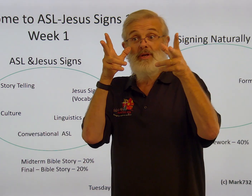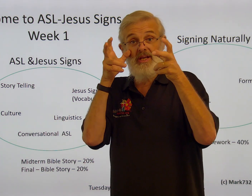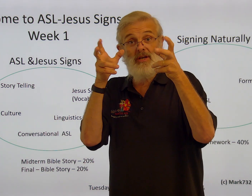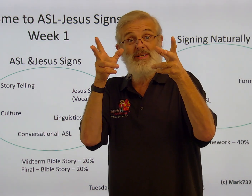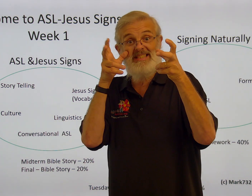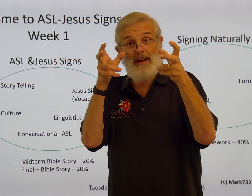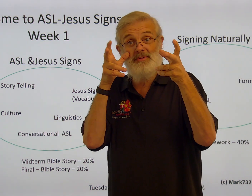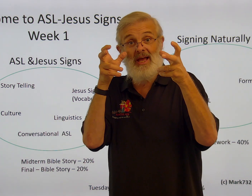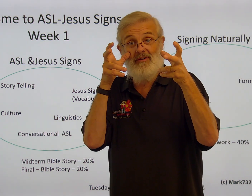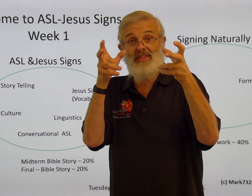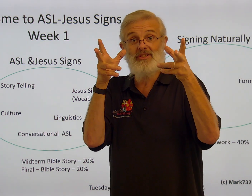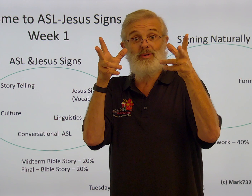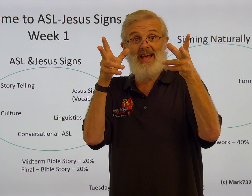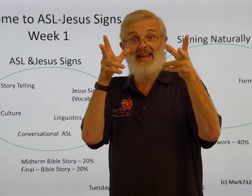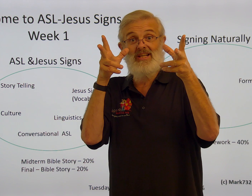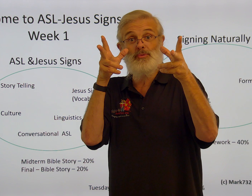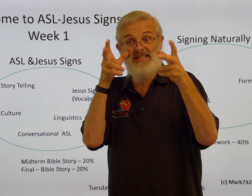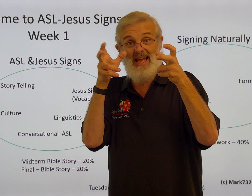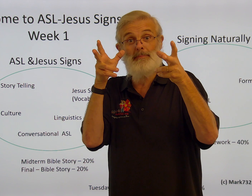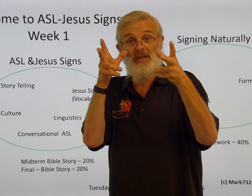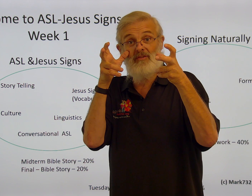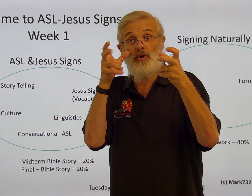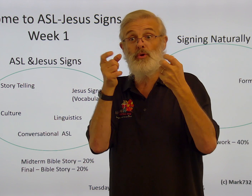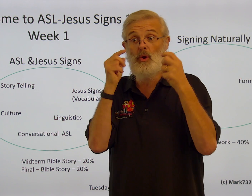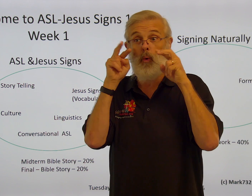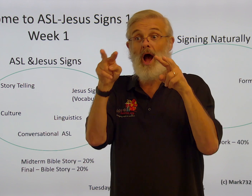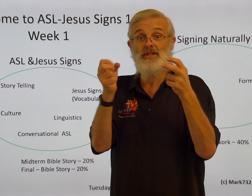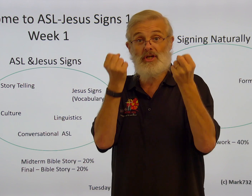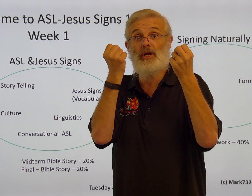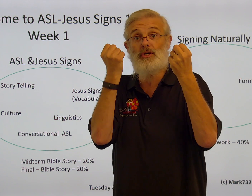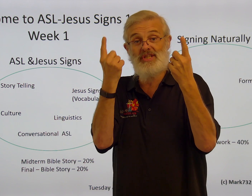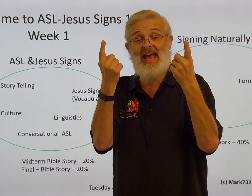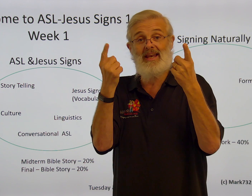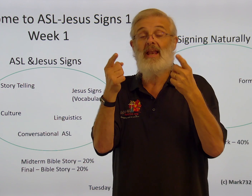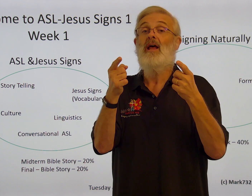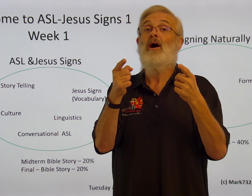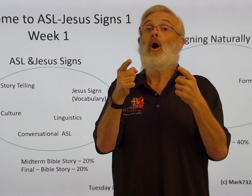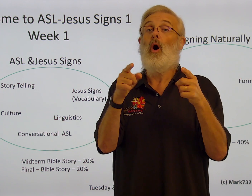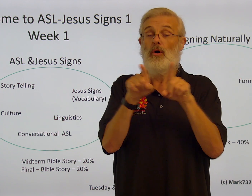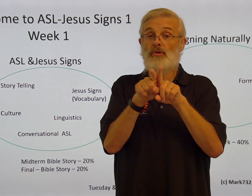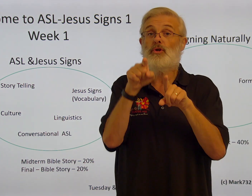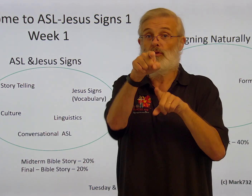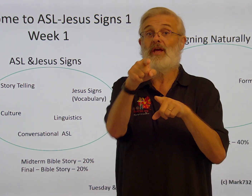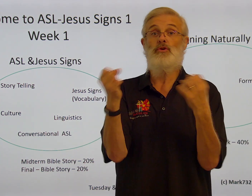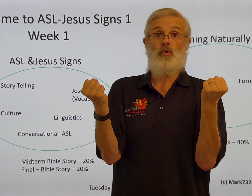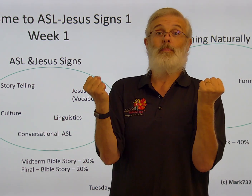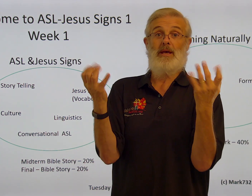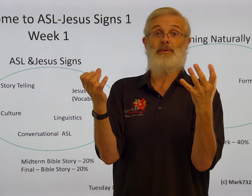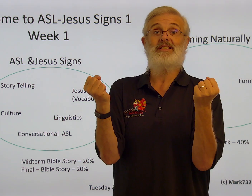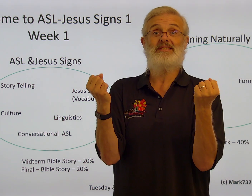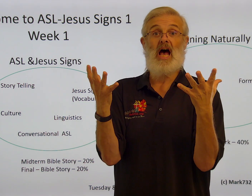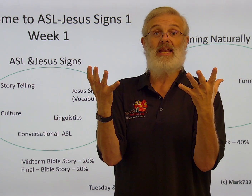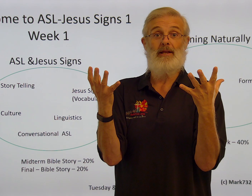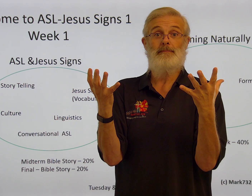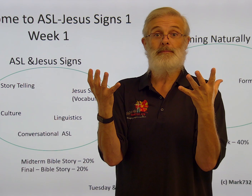get receptive. That's what that is, receptive, where you can watch and understand it. Also, that you will be able to sign it.